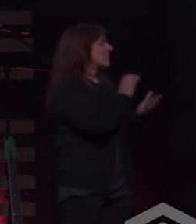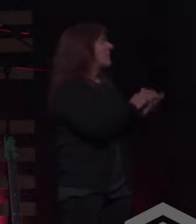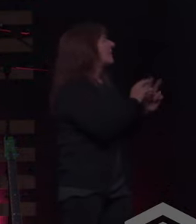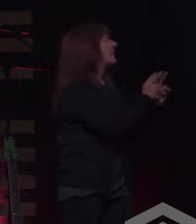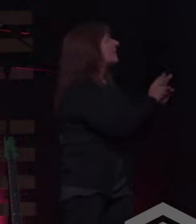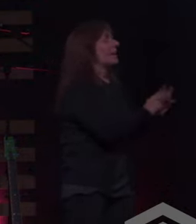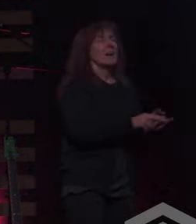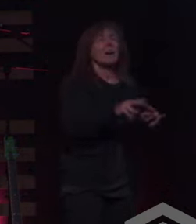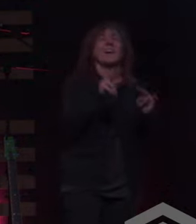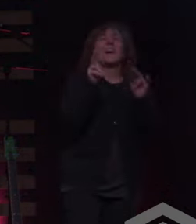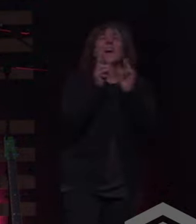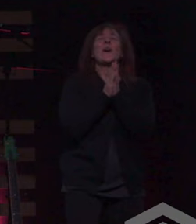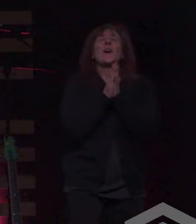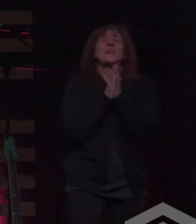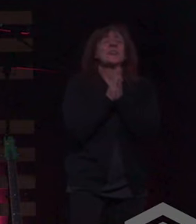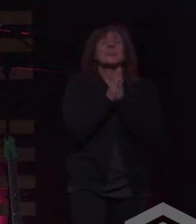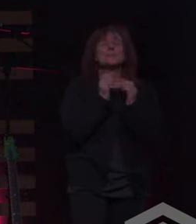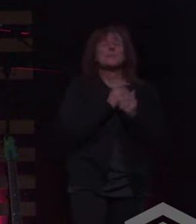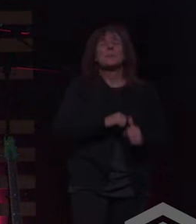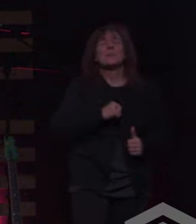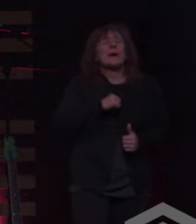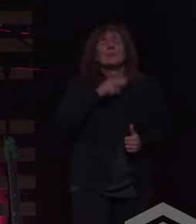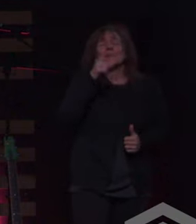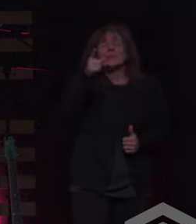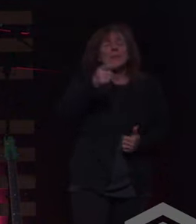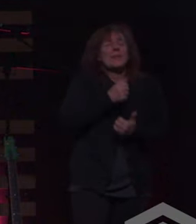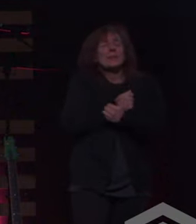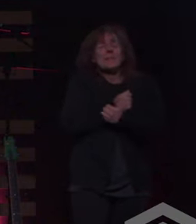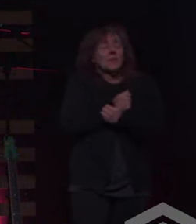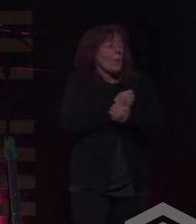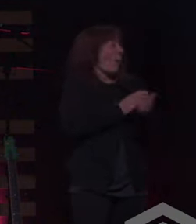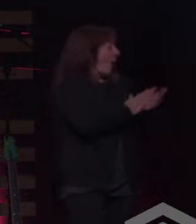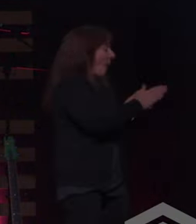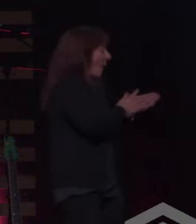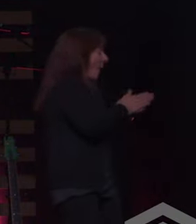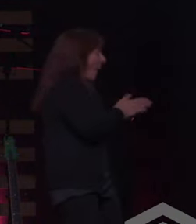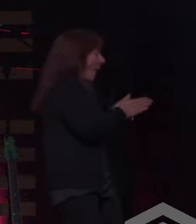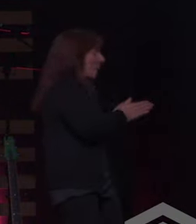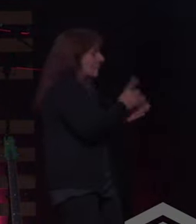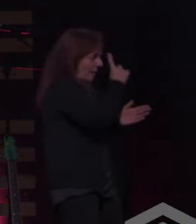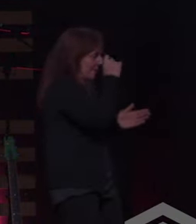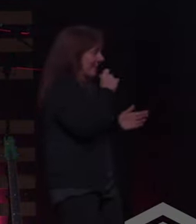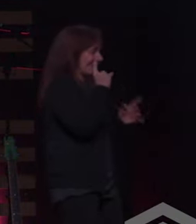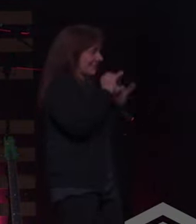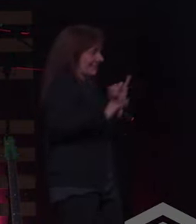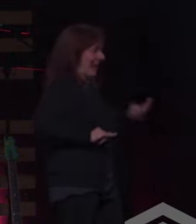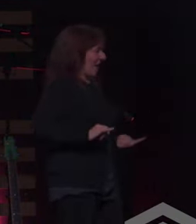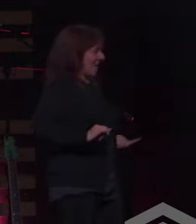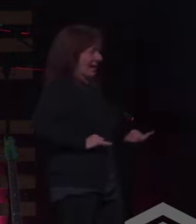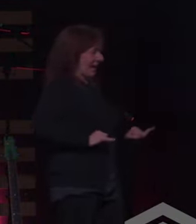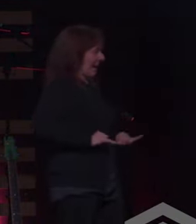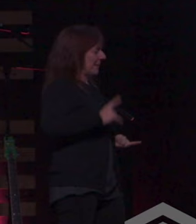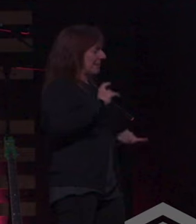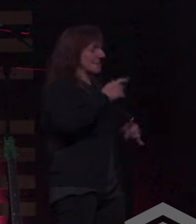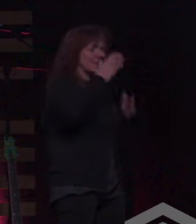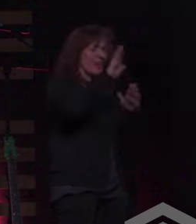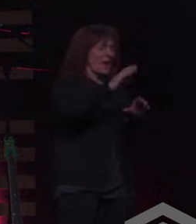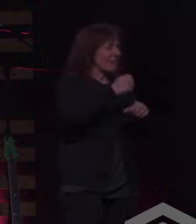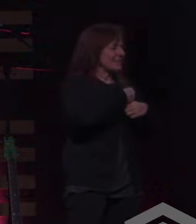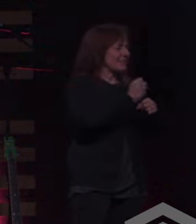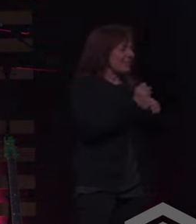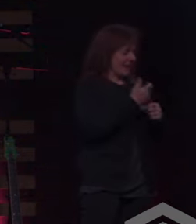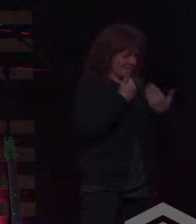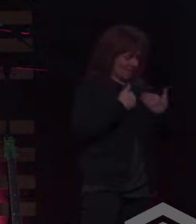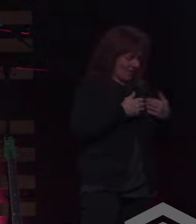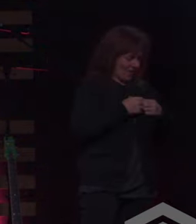to him as he fulfills this role. And when she does, it motivates him, not because he is arrogant, but because of how God has